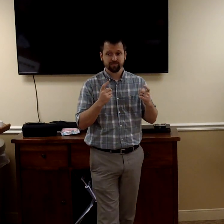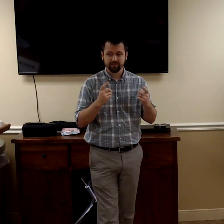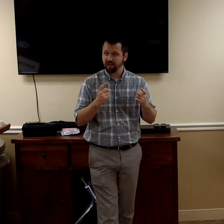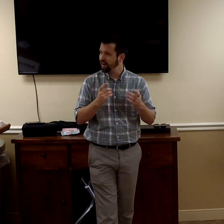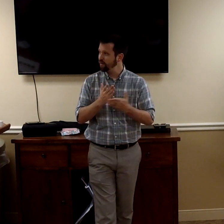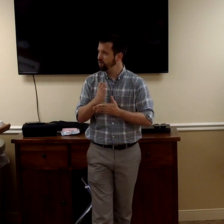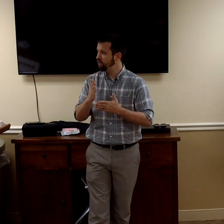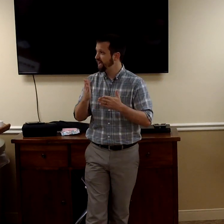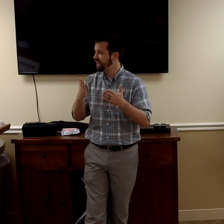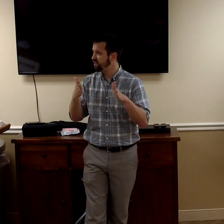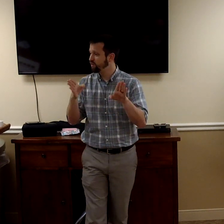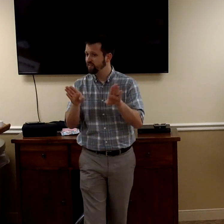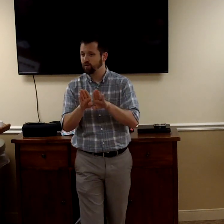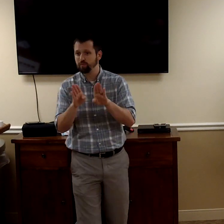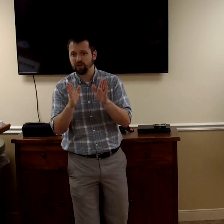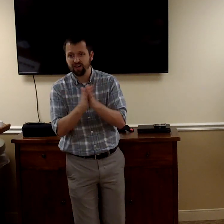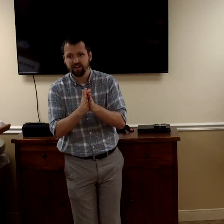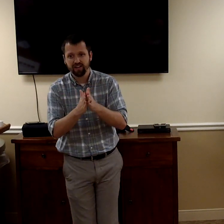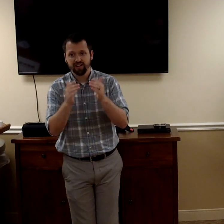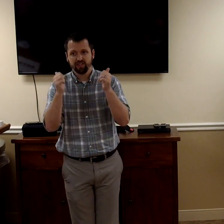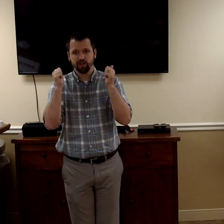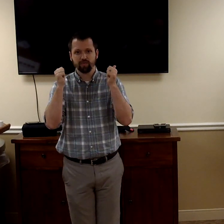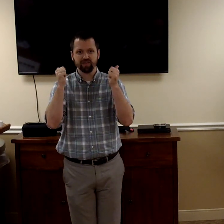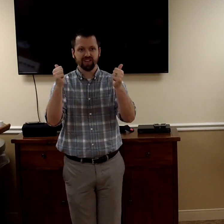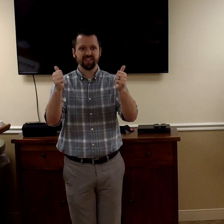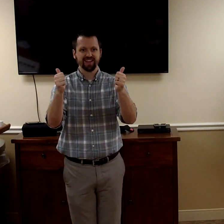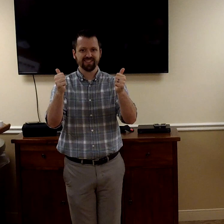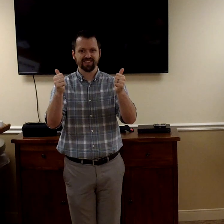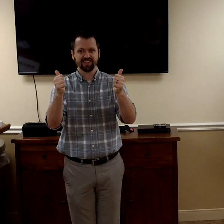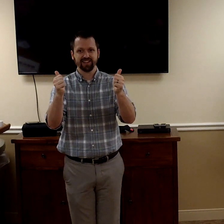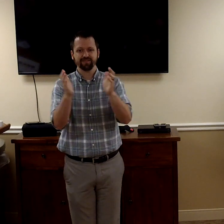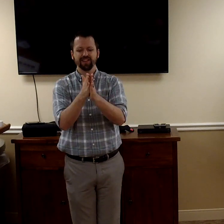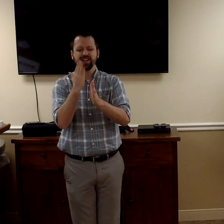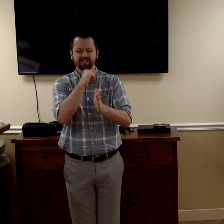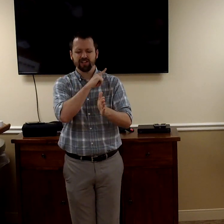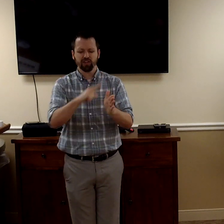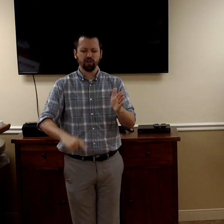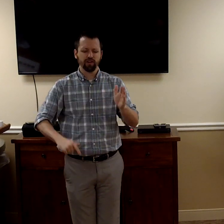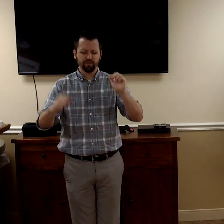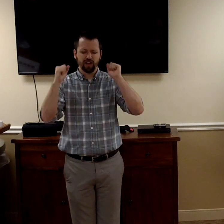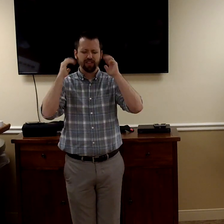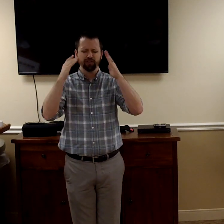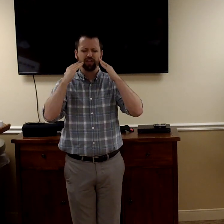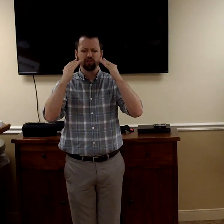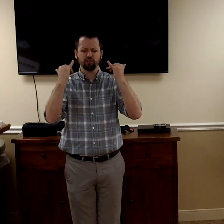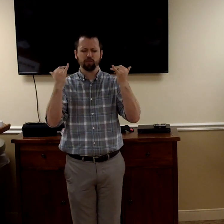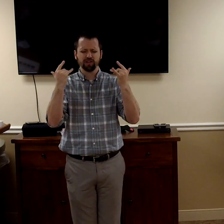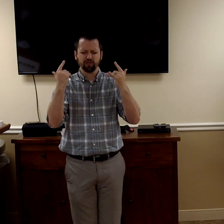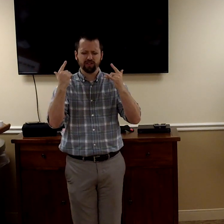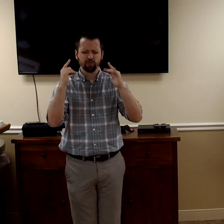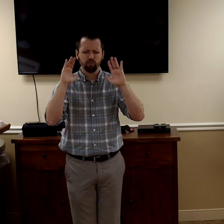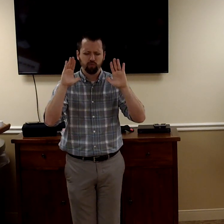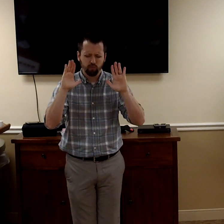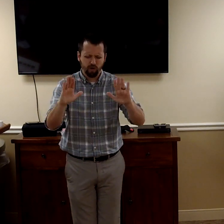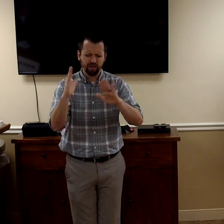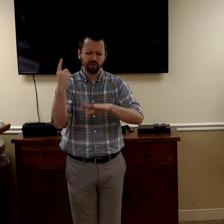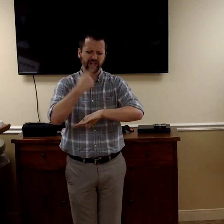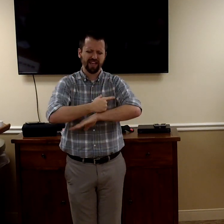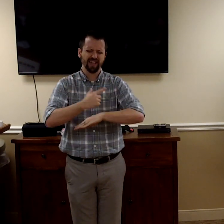All right, we'll go ahead and close out with prayer. You all have been fantastic today. Dear Lord, Father, thank you so much for this wonderful day.